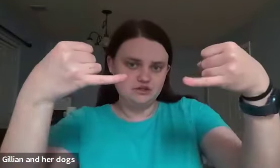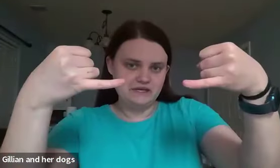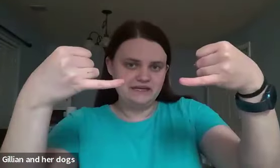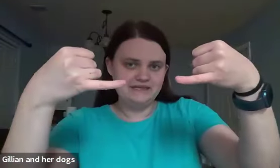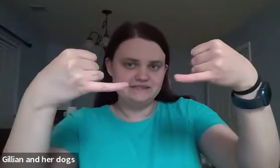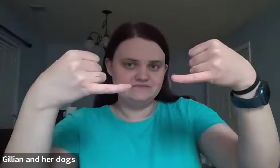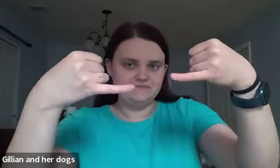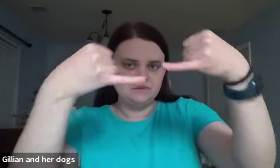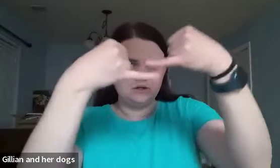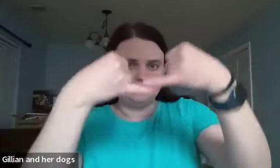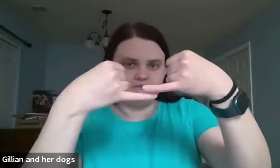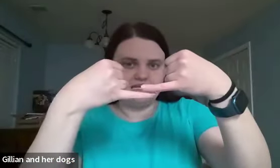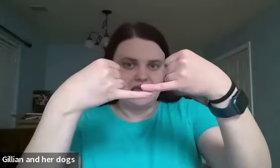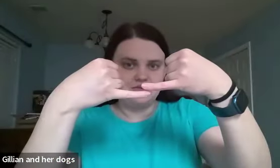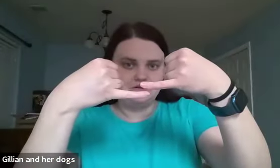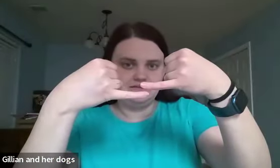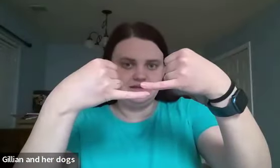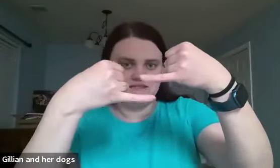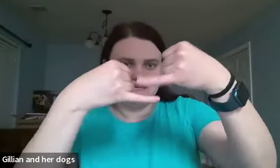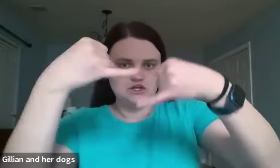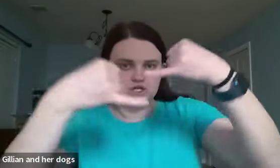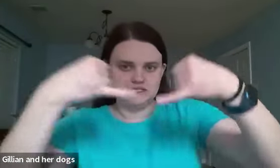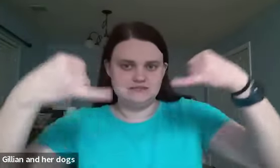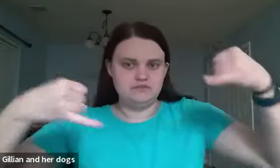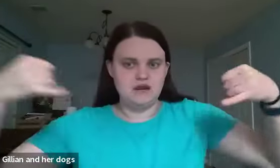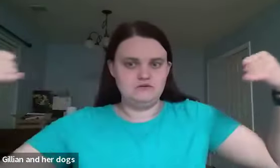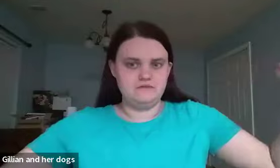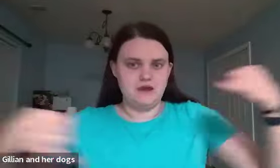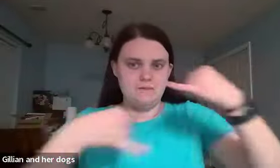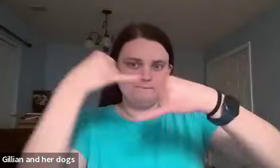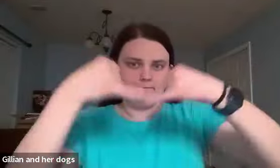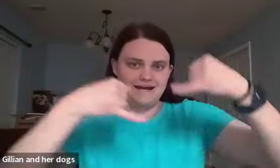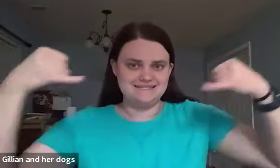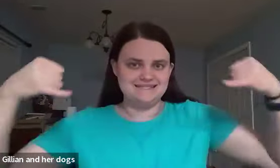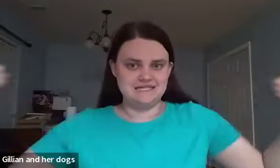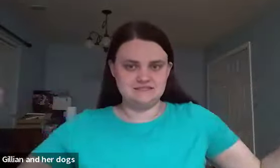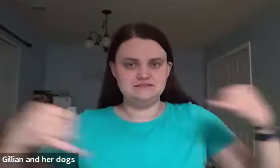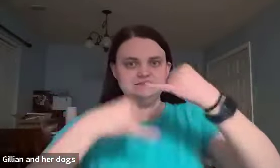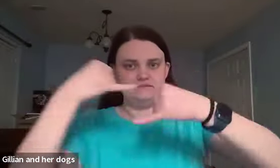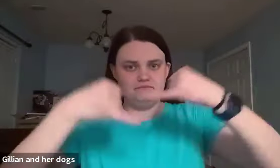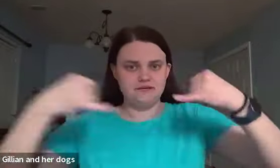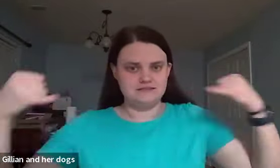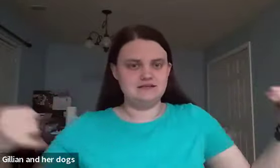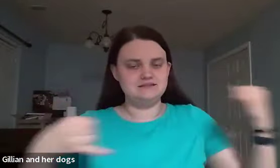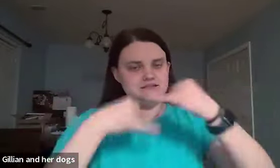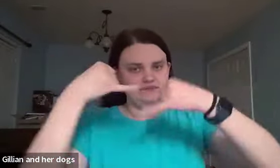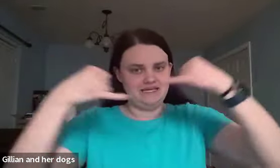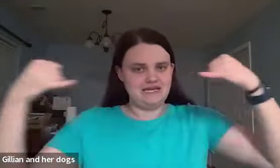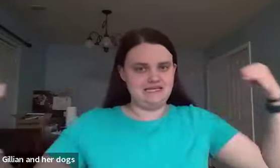be 2 pinkies. You're going to bring them together like this, and you're going to spiral them out. Pasta. Pasta. Spaghetti.